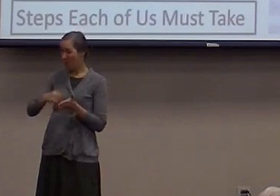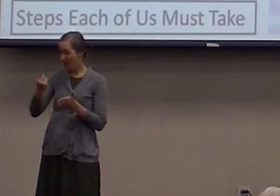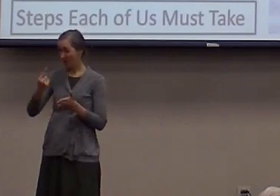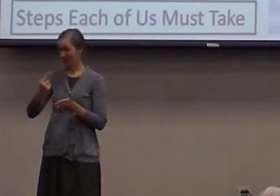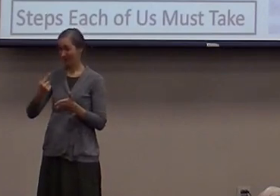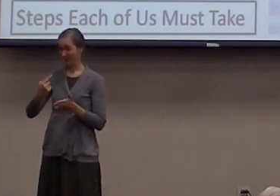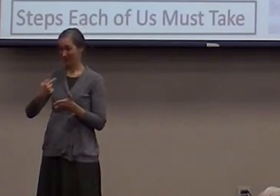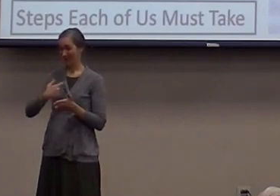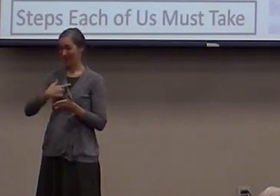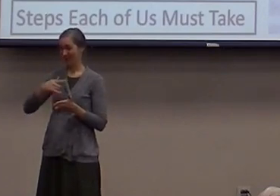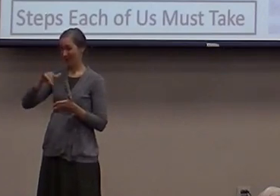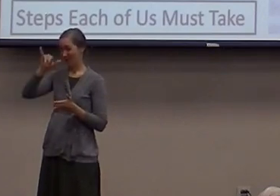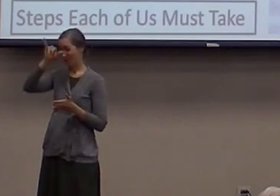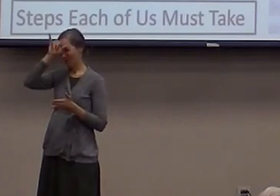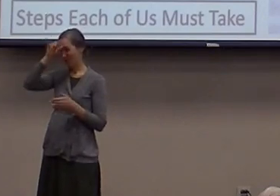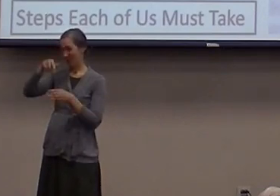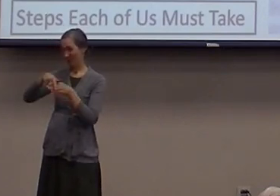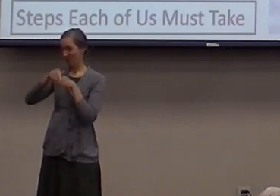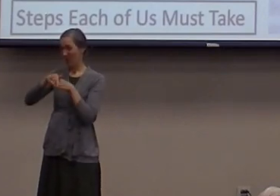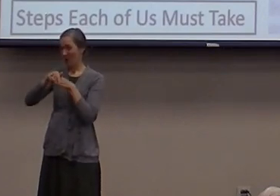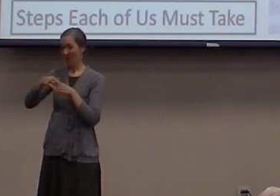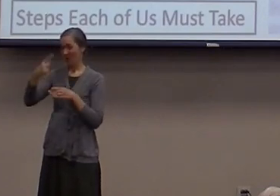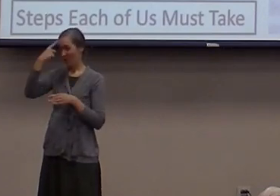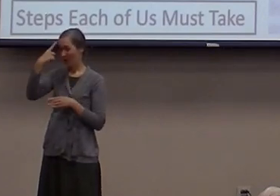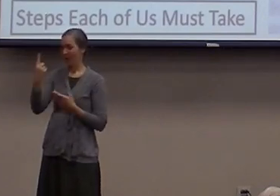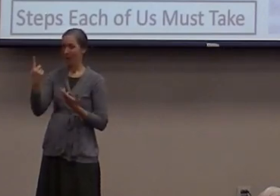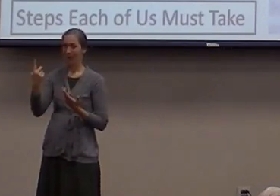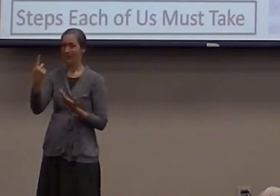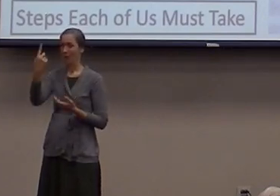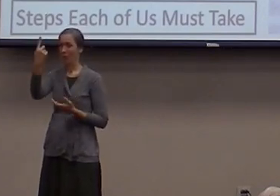about 1/15 of a second.